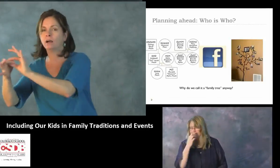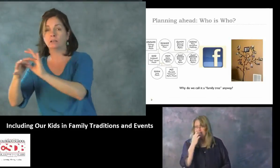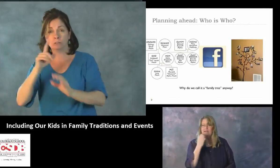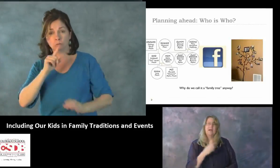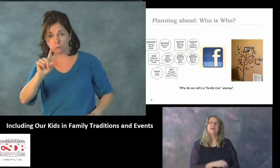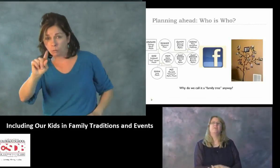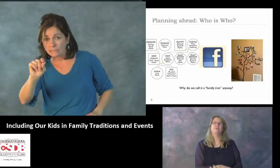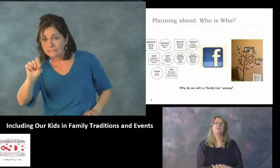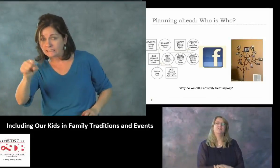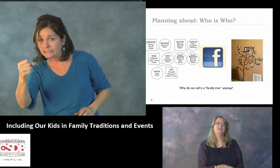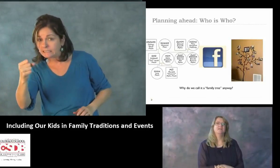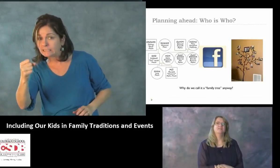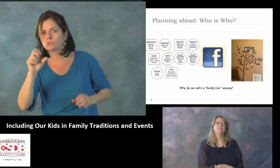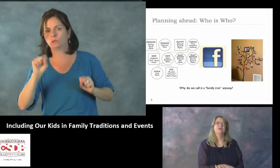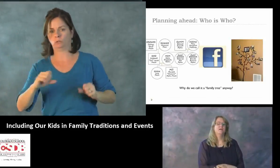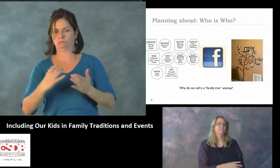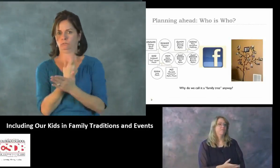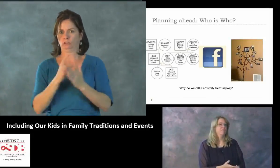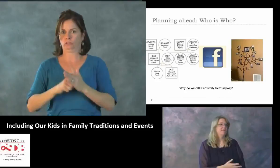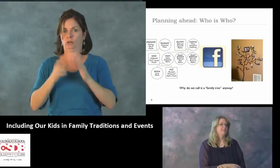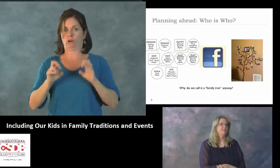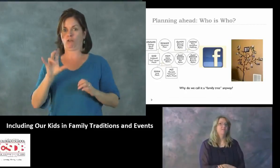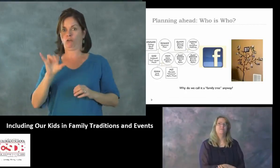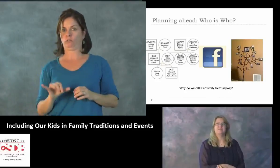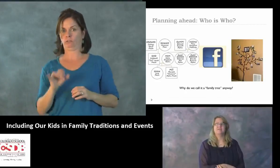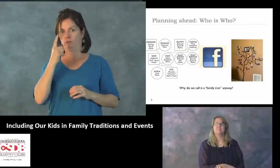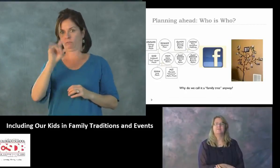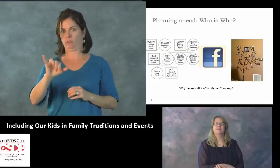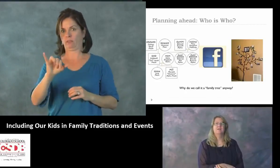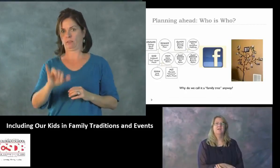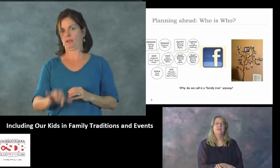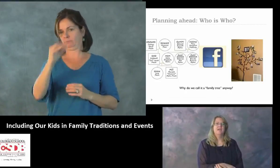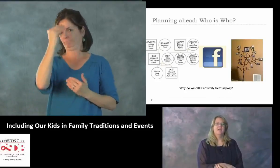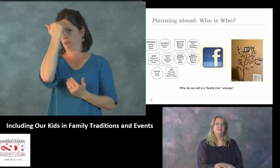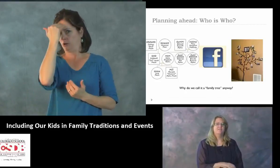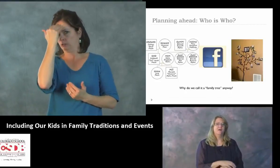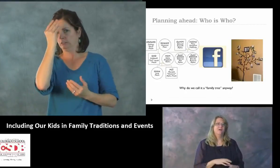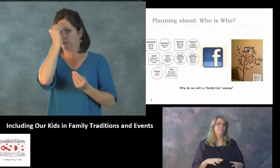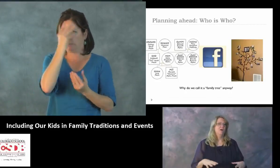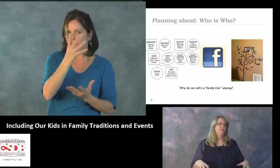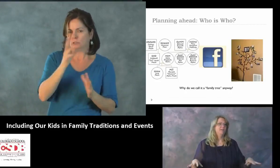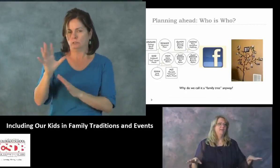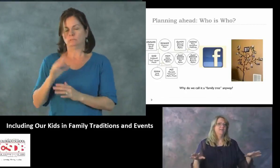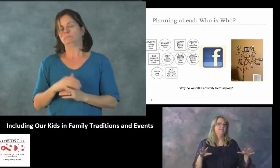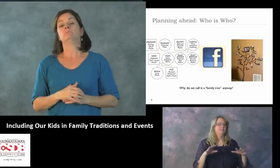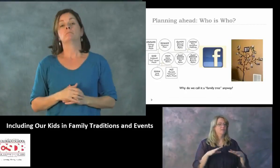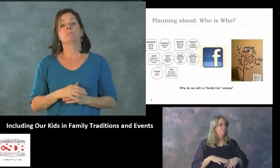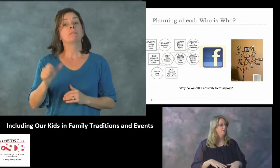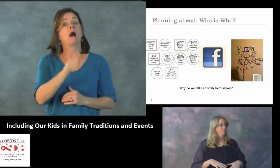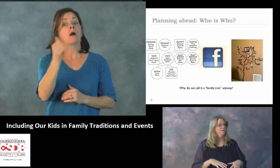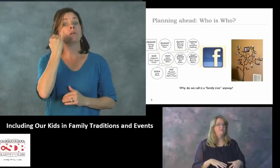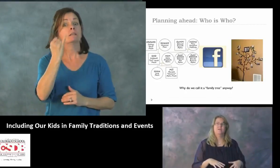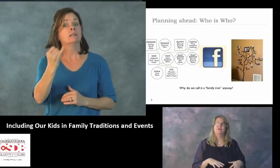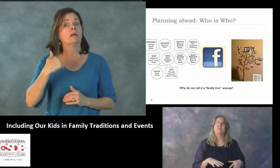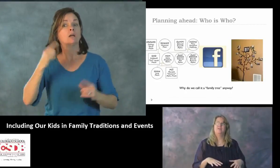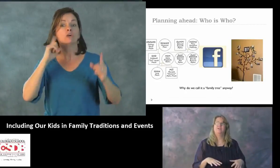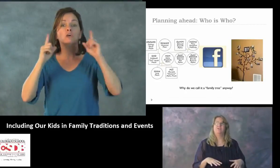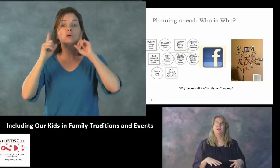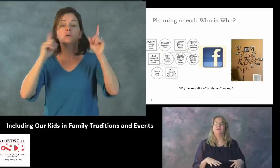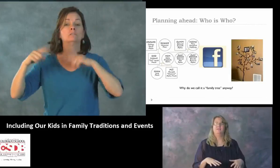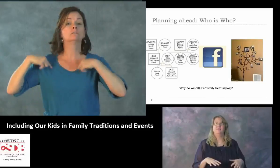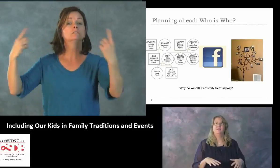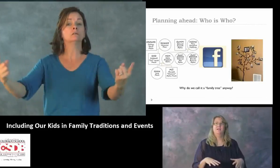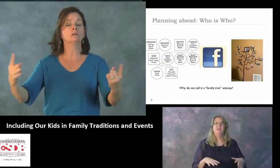Another idea I have heard is for Thanksgiving, for example, involve all the kids, including your deaf and hard of